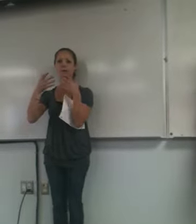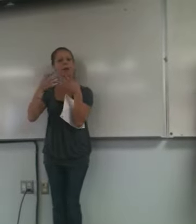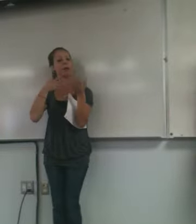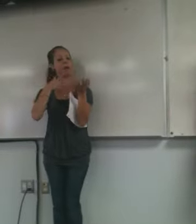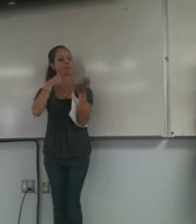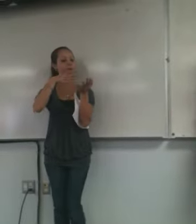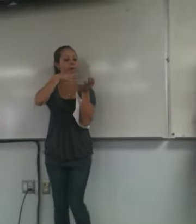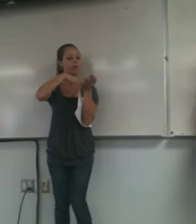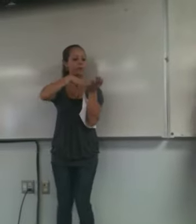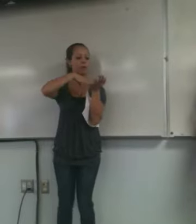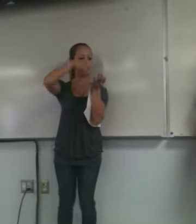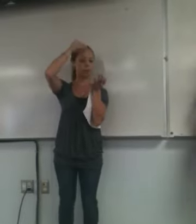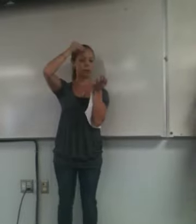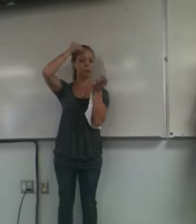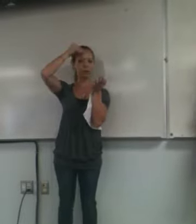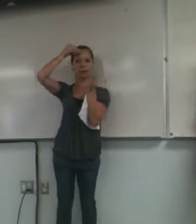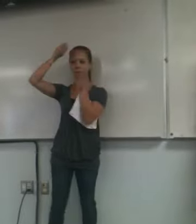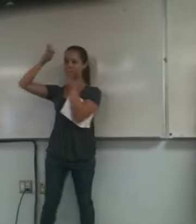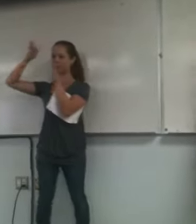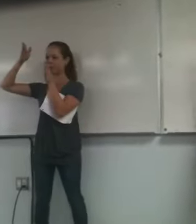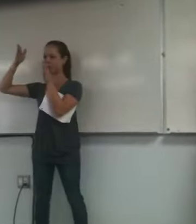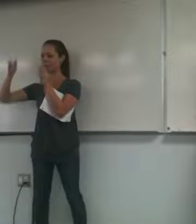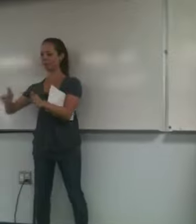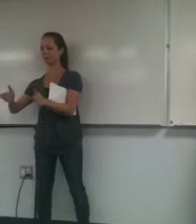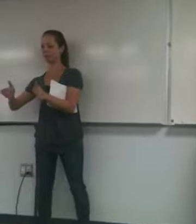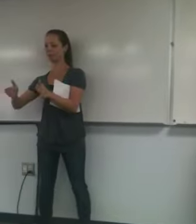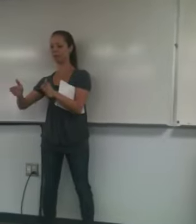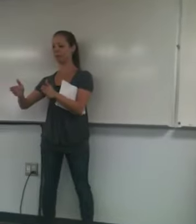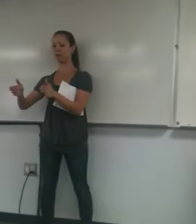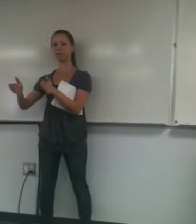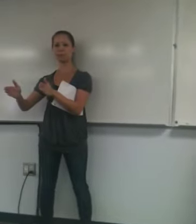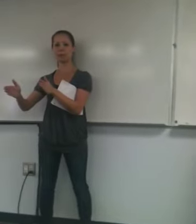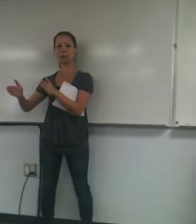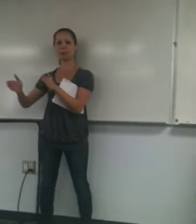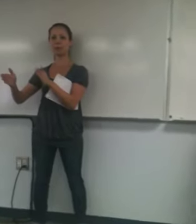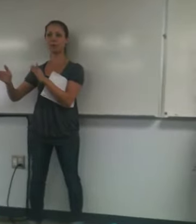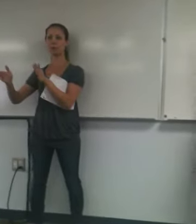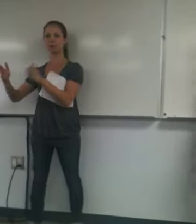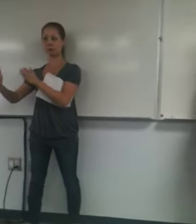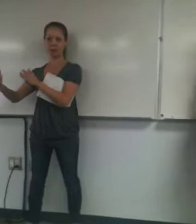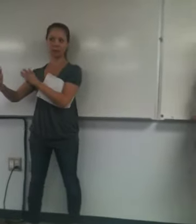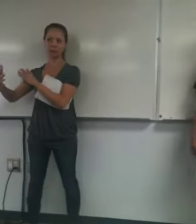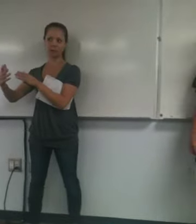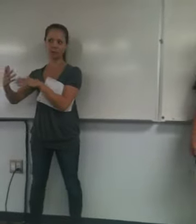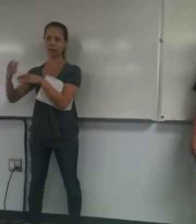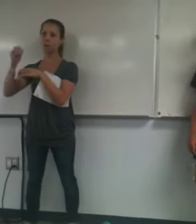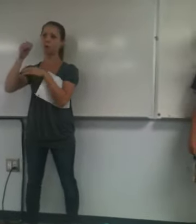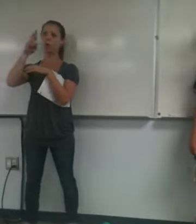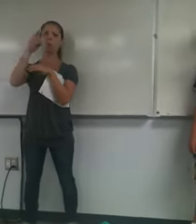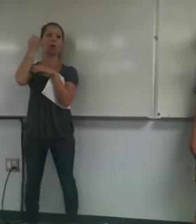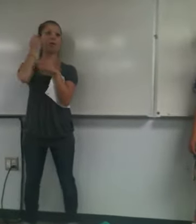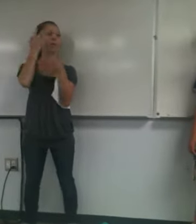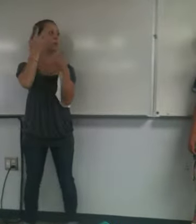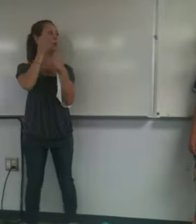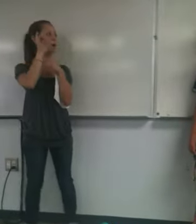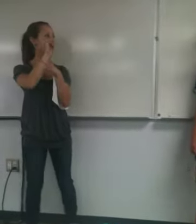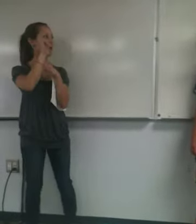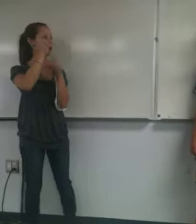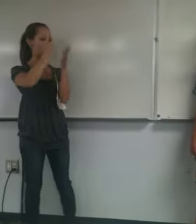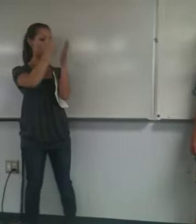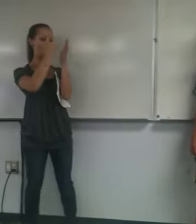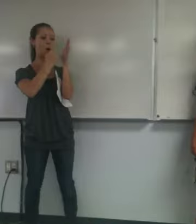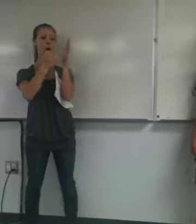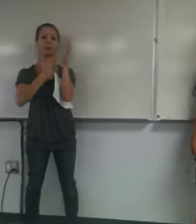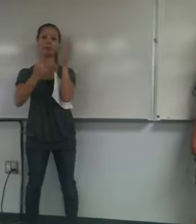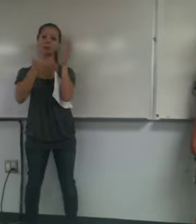whatever. If you take learn and put down the person sign, that means student. Or if you want